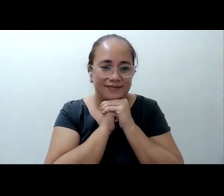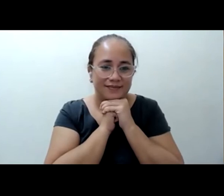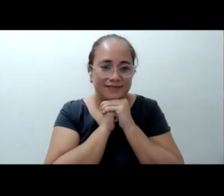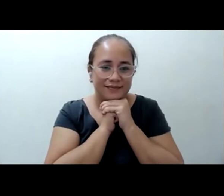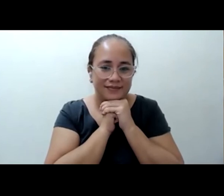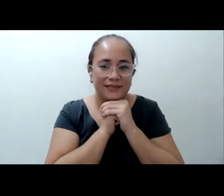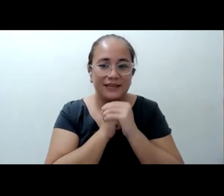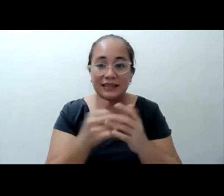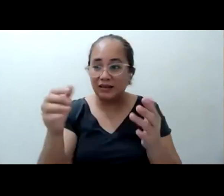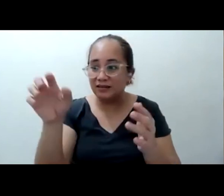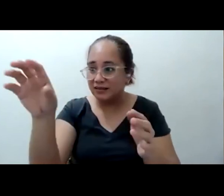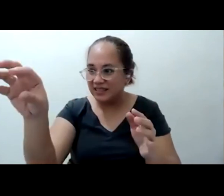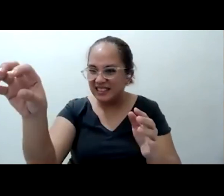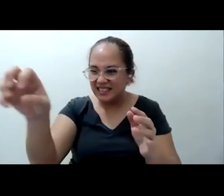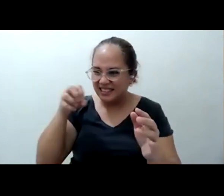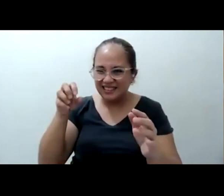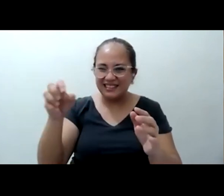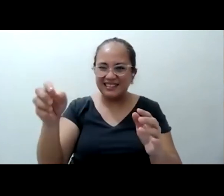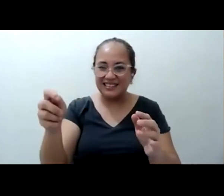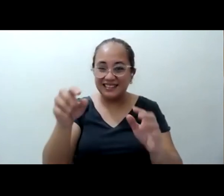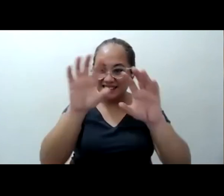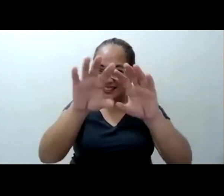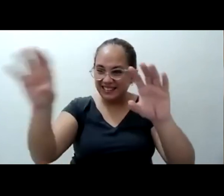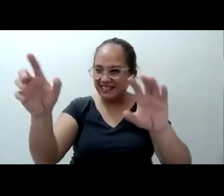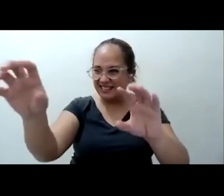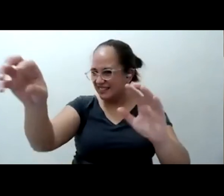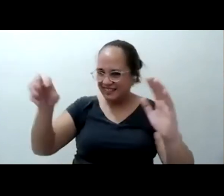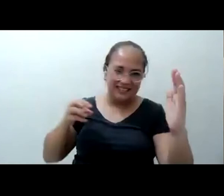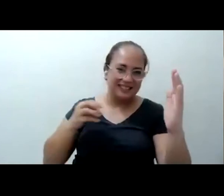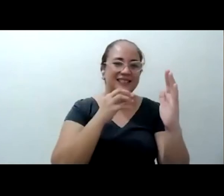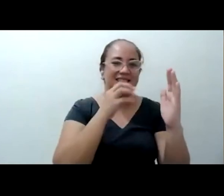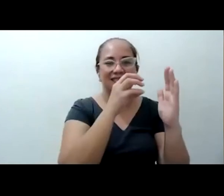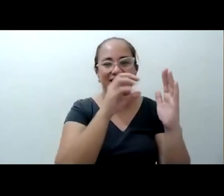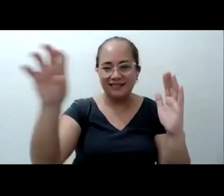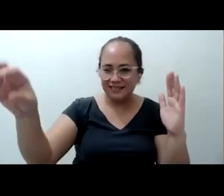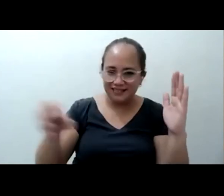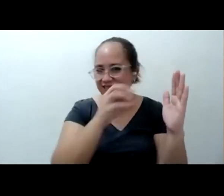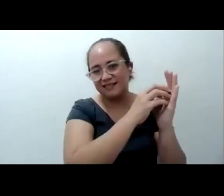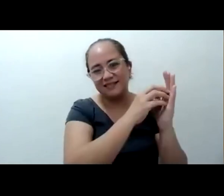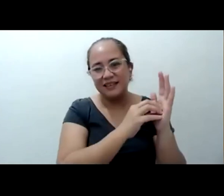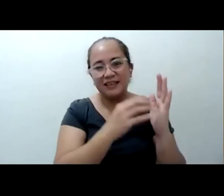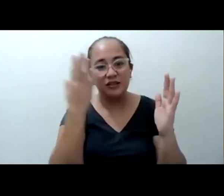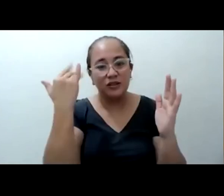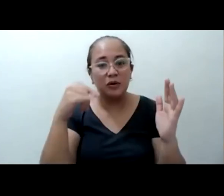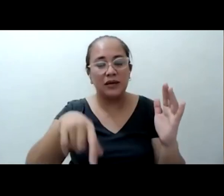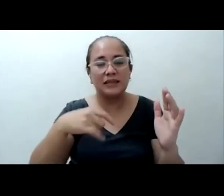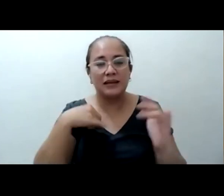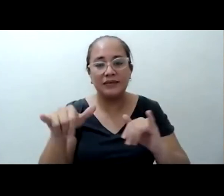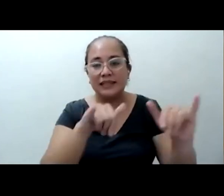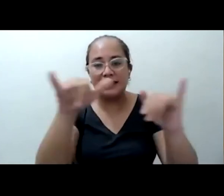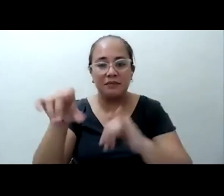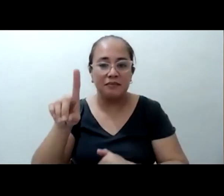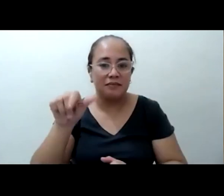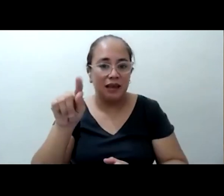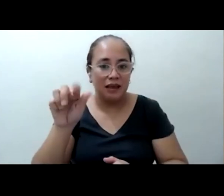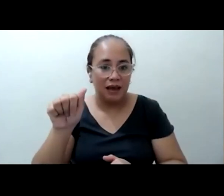out right now from the data. So that I want to make sure we all end up with the same data. And we